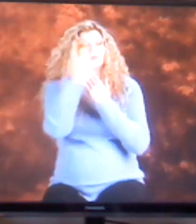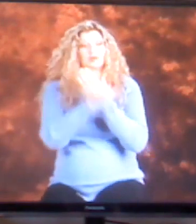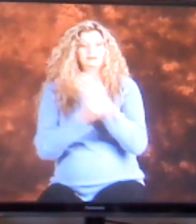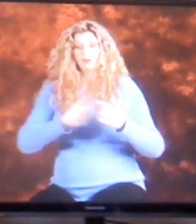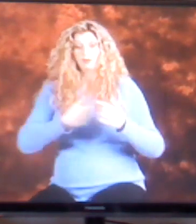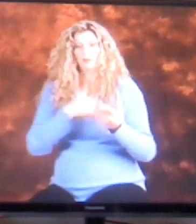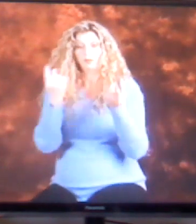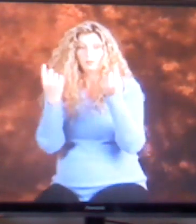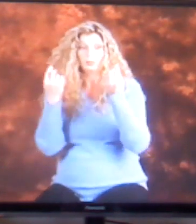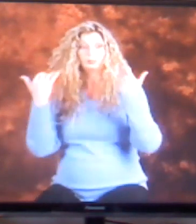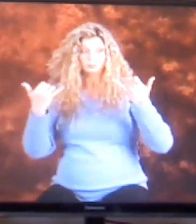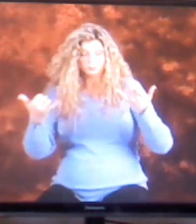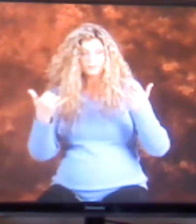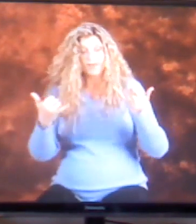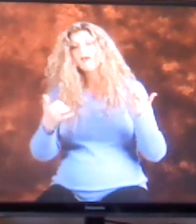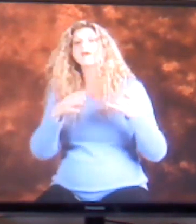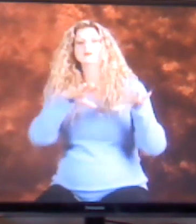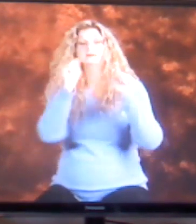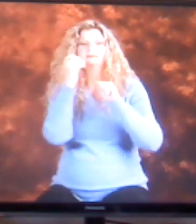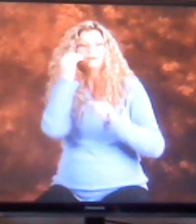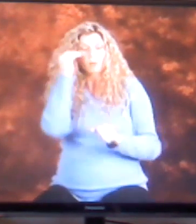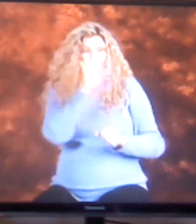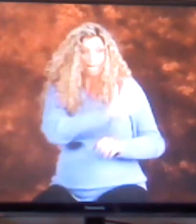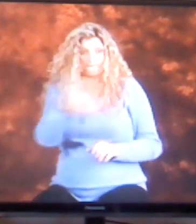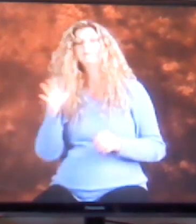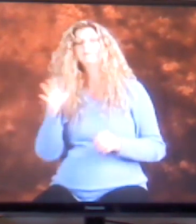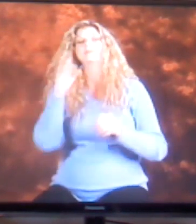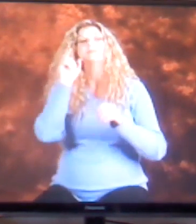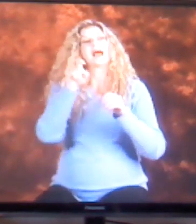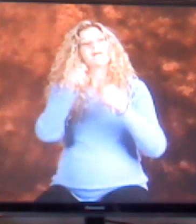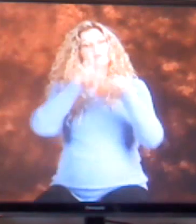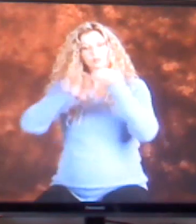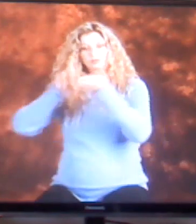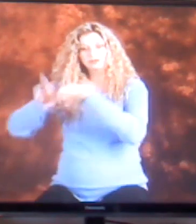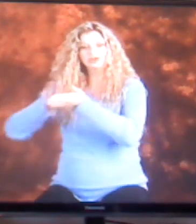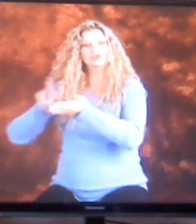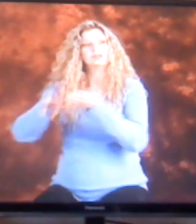Yes, good question. So the project that we're going to do today, I want you to take home with you.